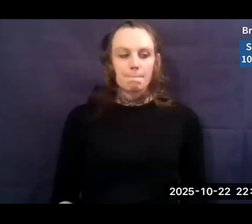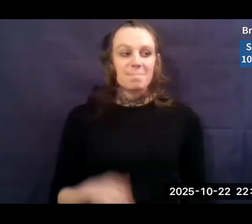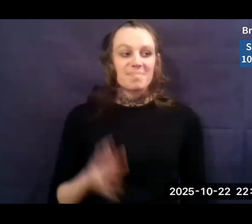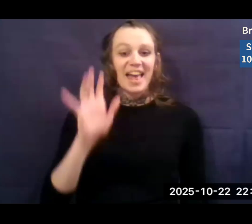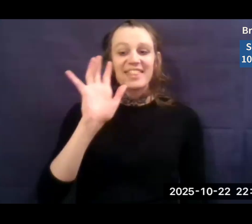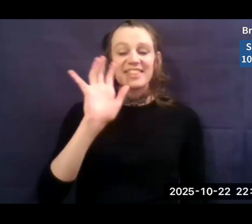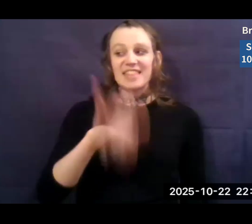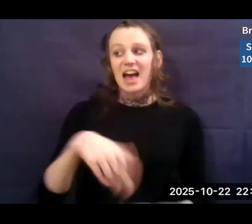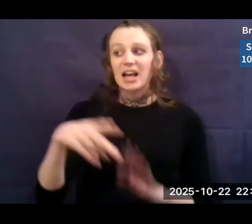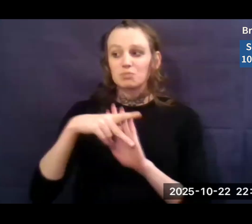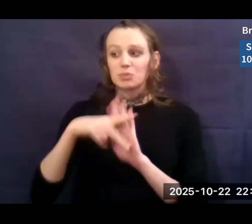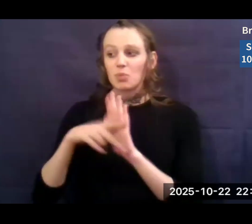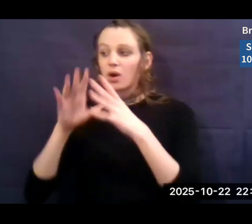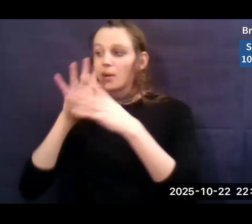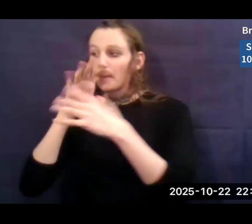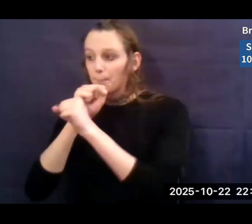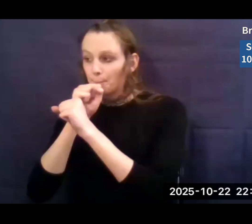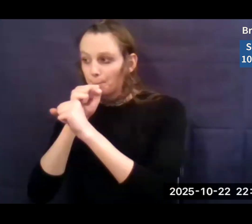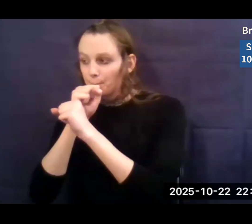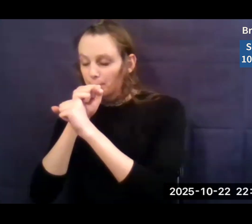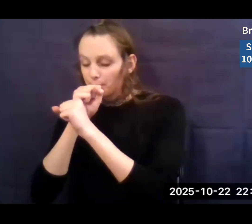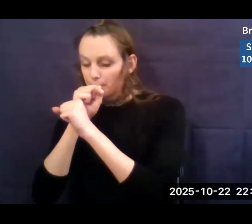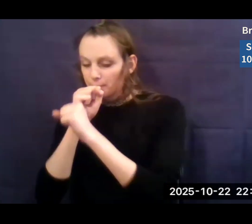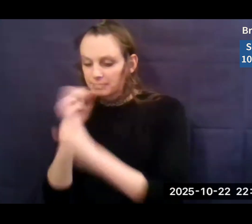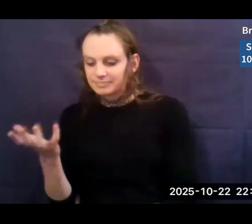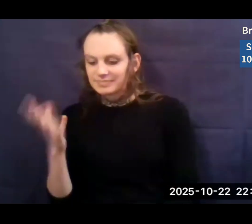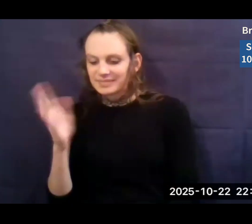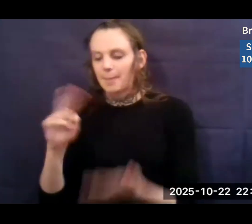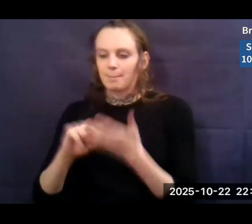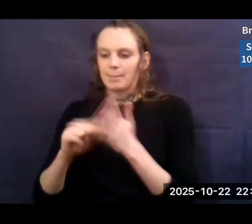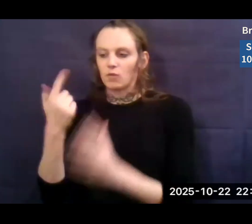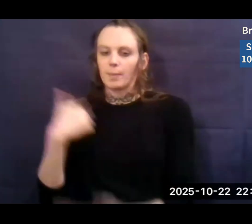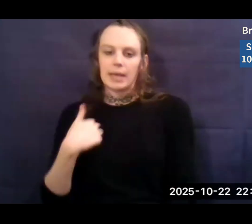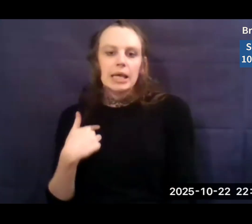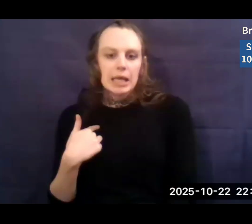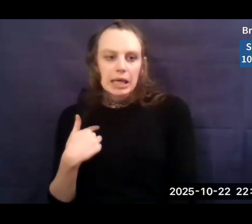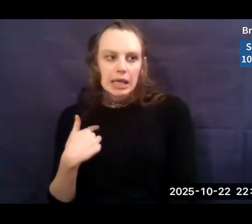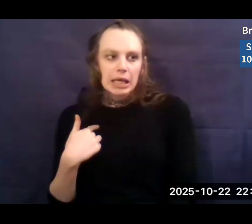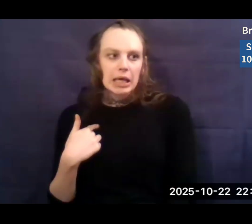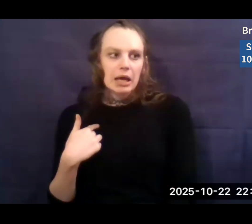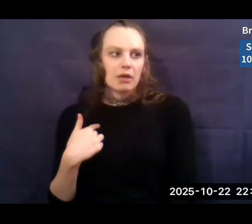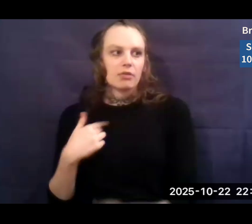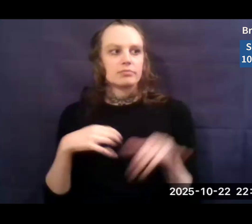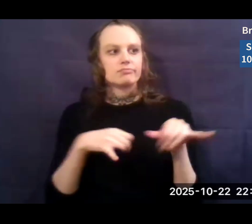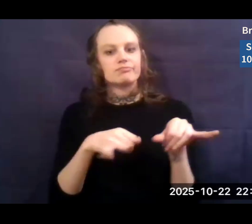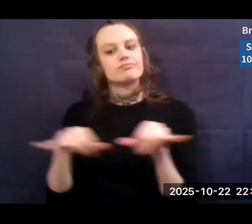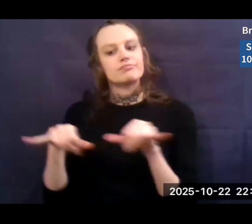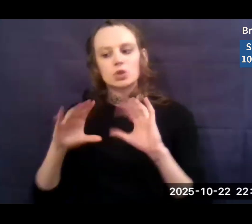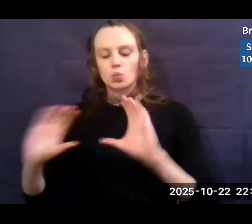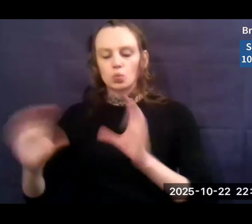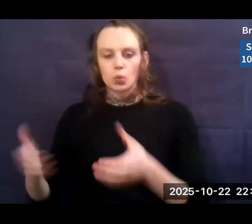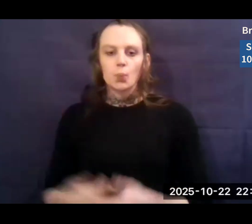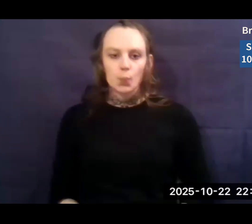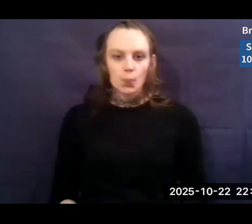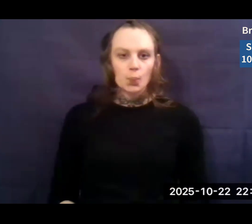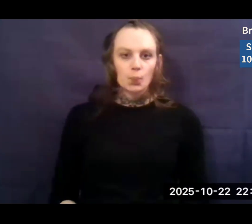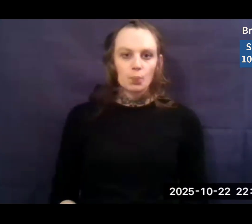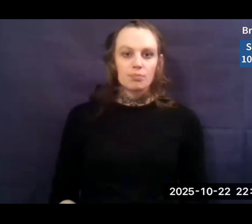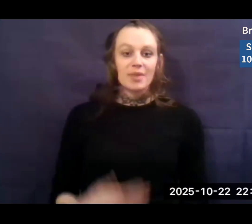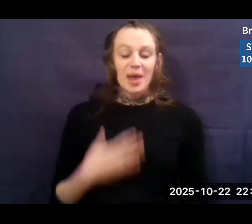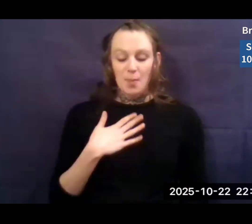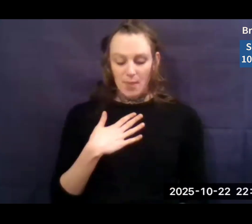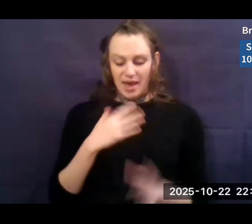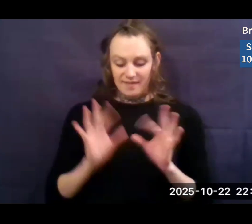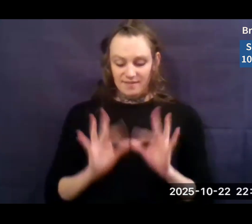that principle of anonymity means to me. And when I look at my value as